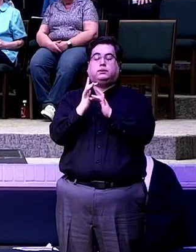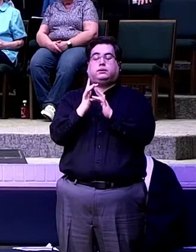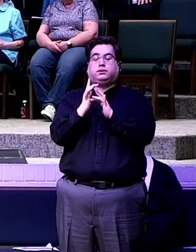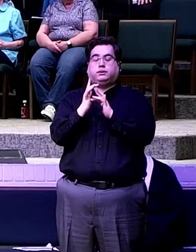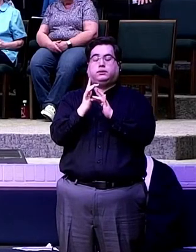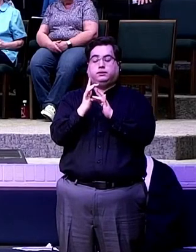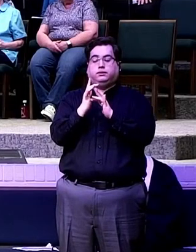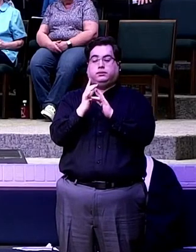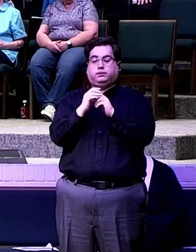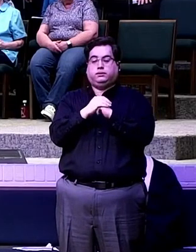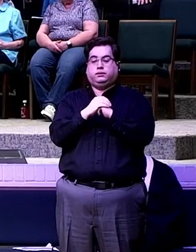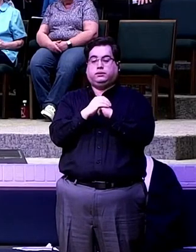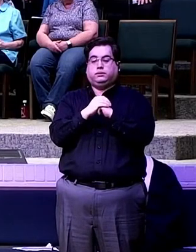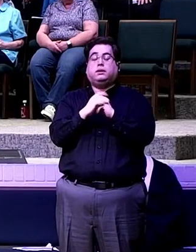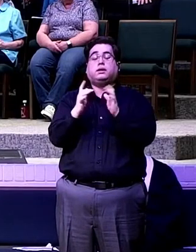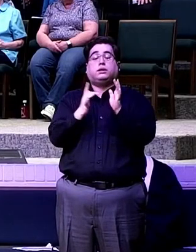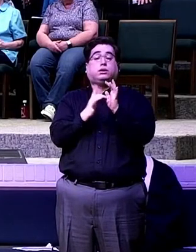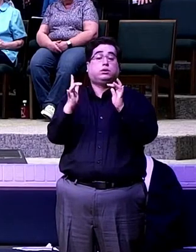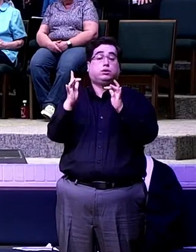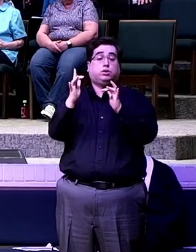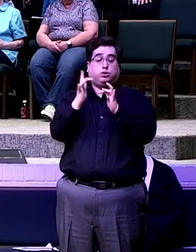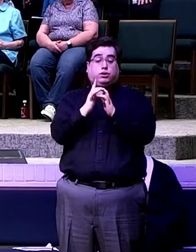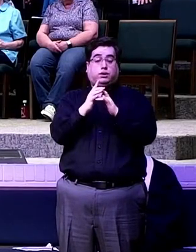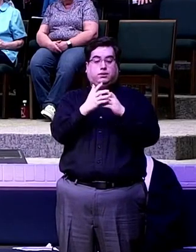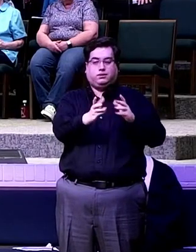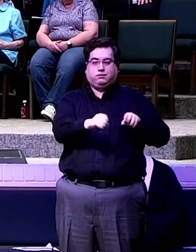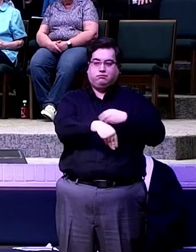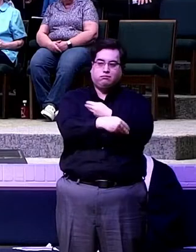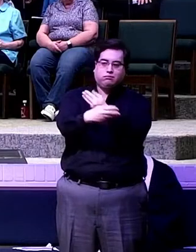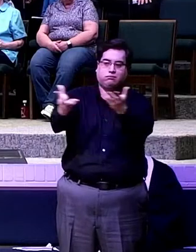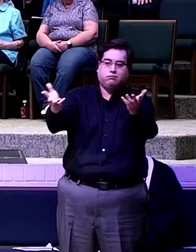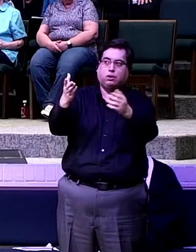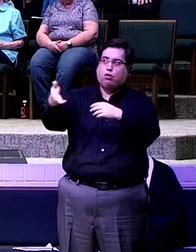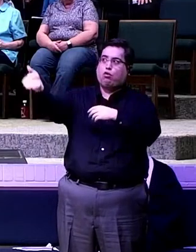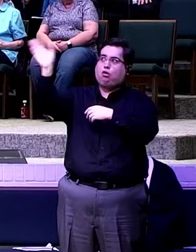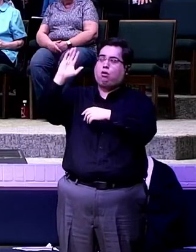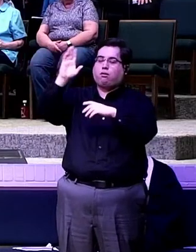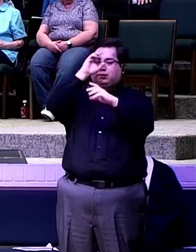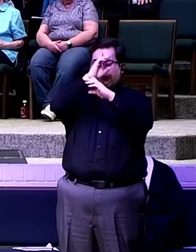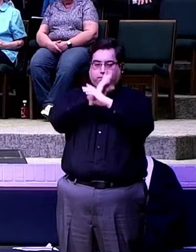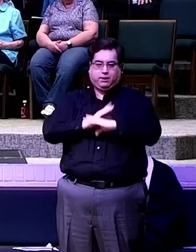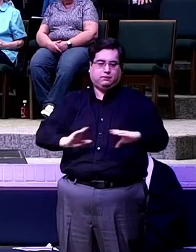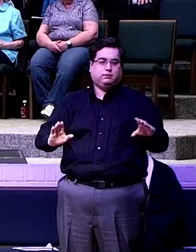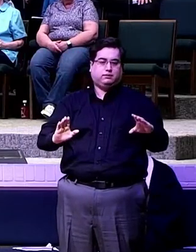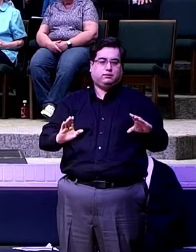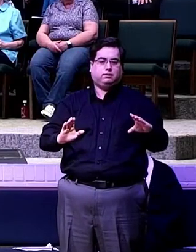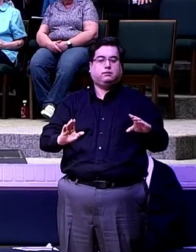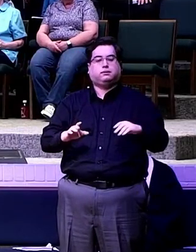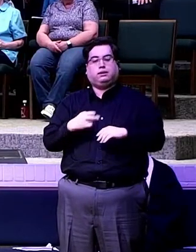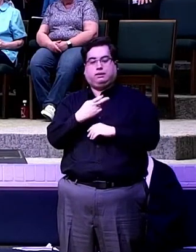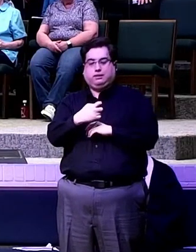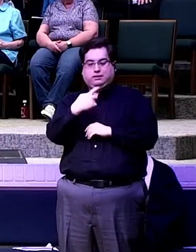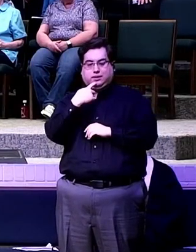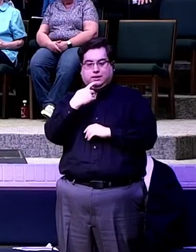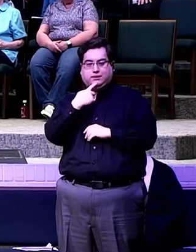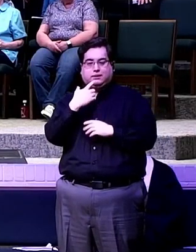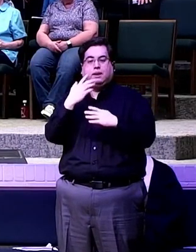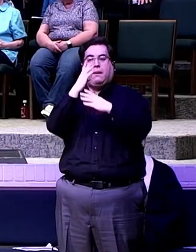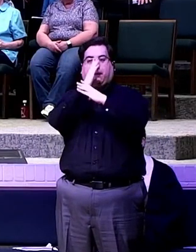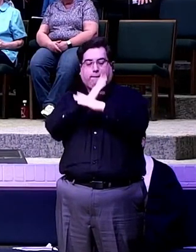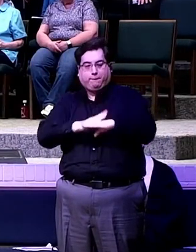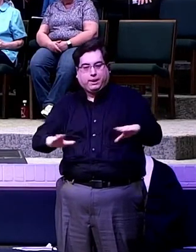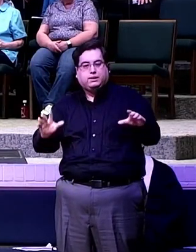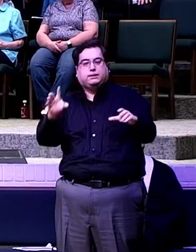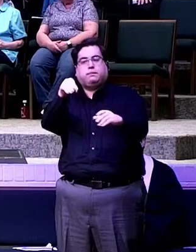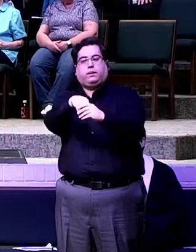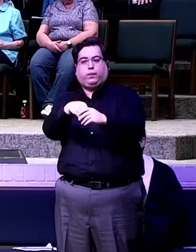him God's peace. And he says, peace be with you. That's